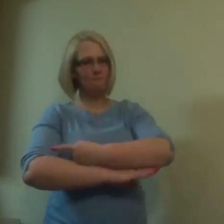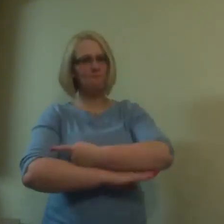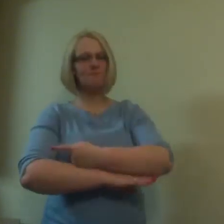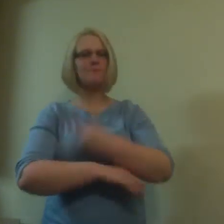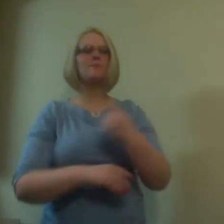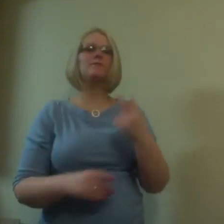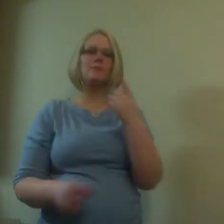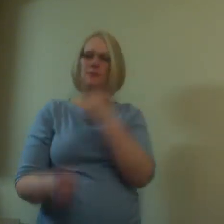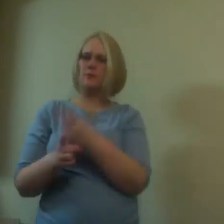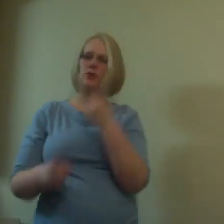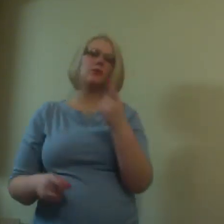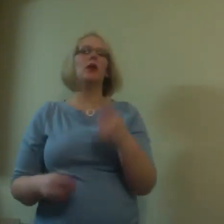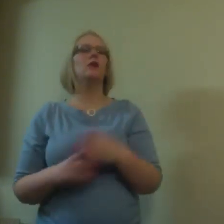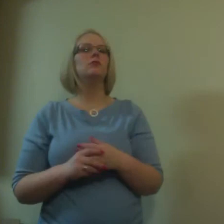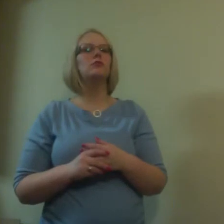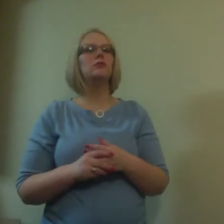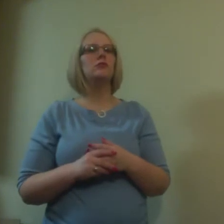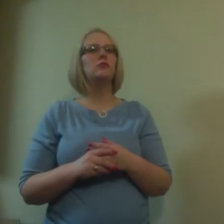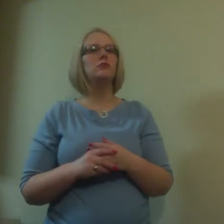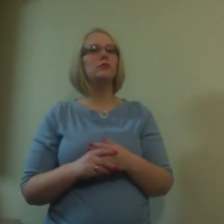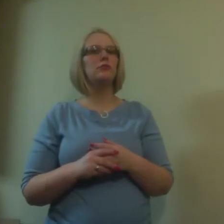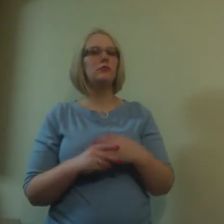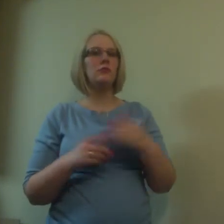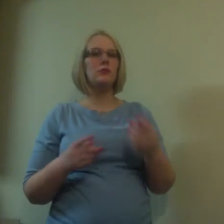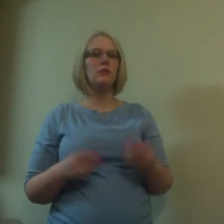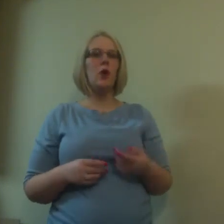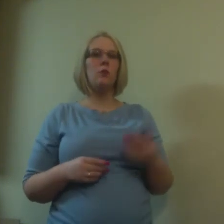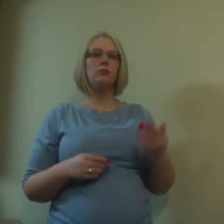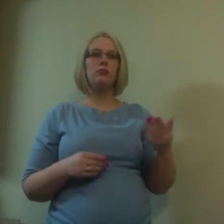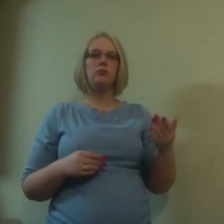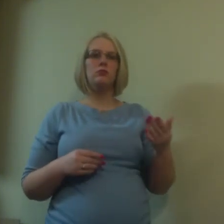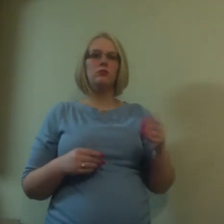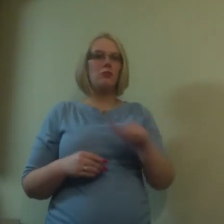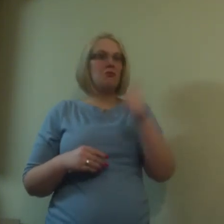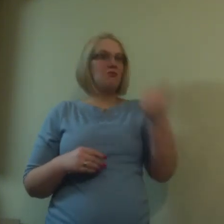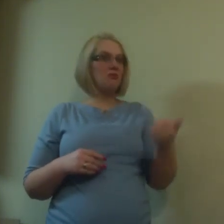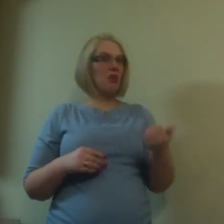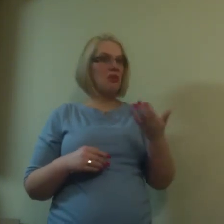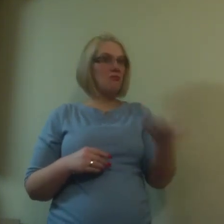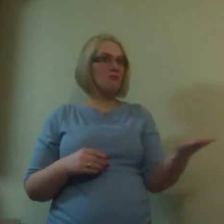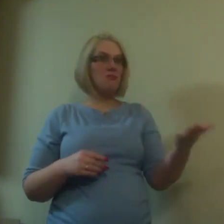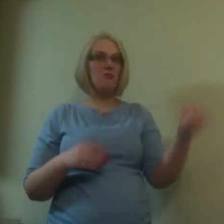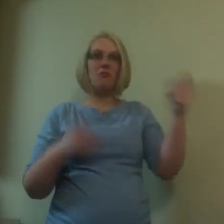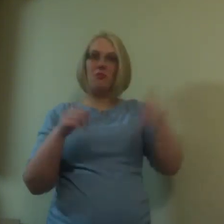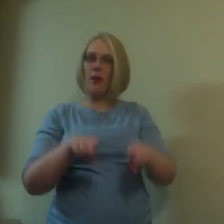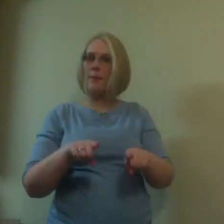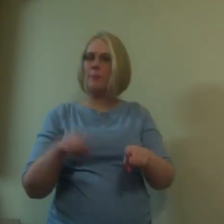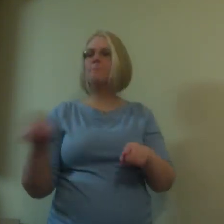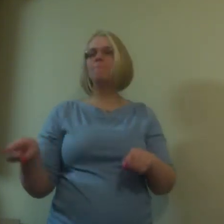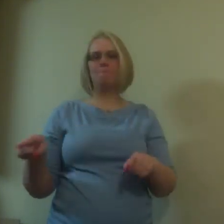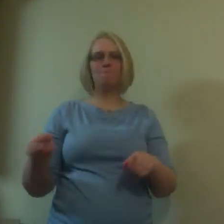longer, what else The happens? nights get shorter. The nights get shorter. And that's all I know a this is signal that what's